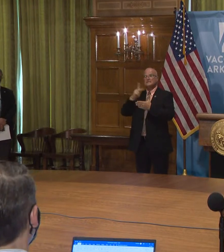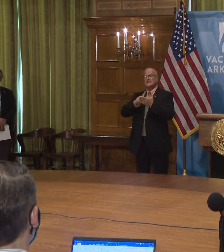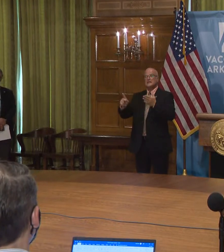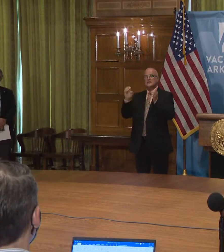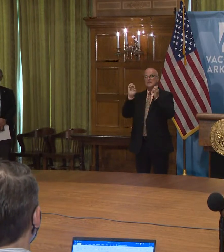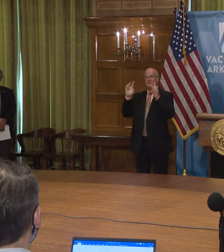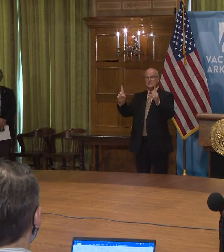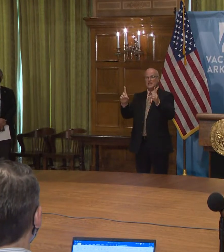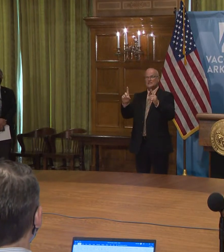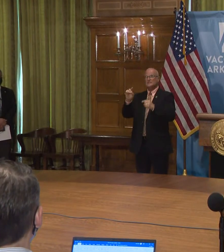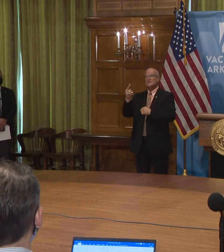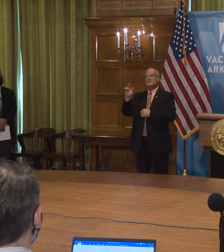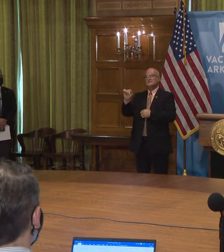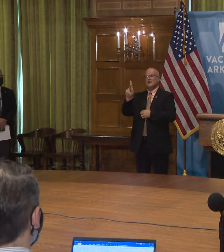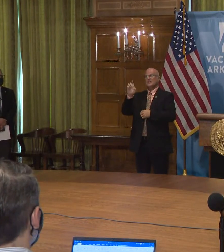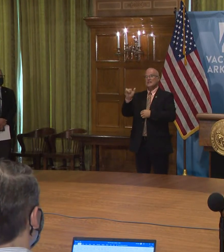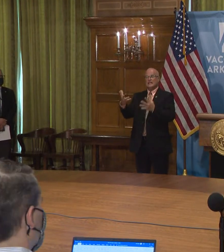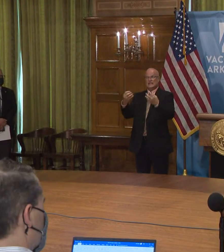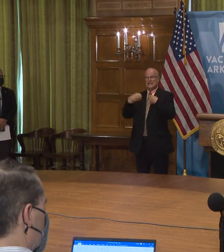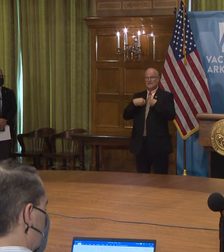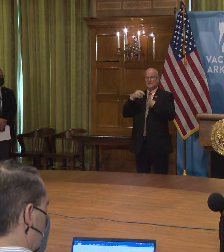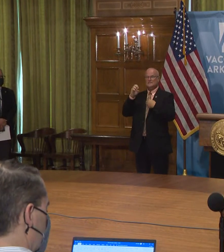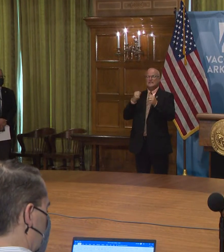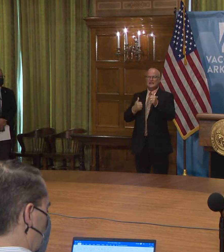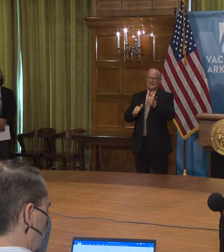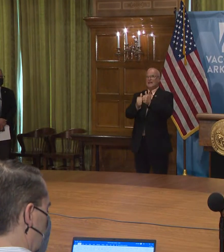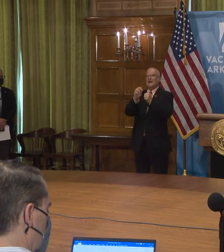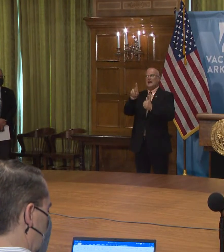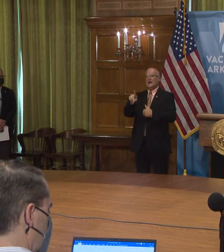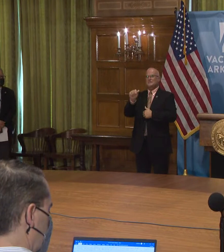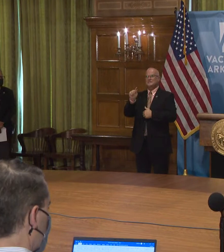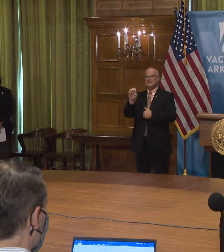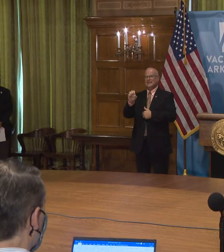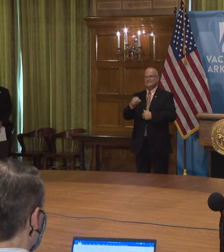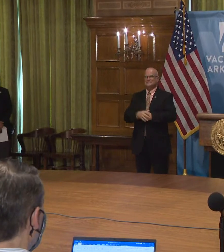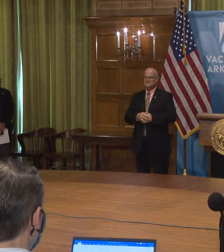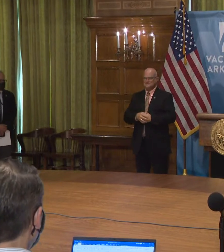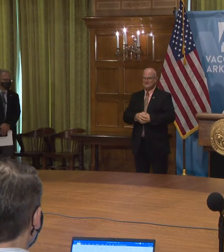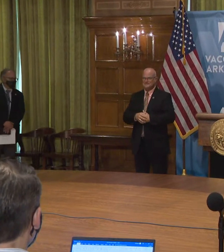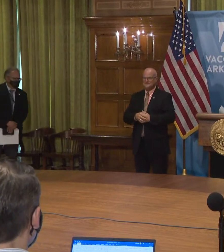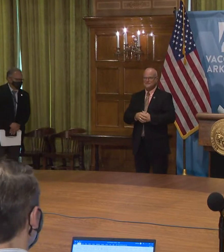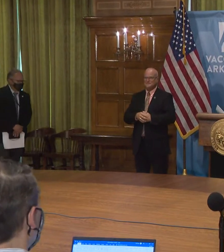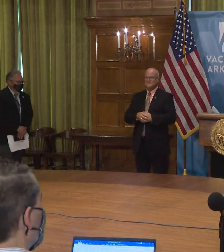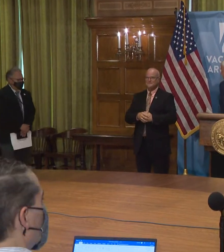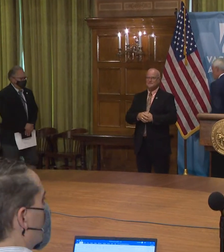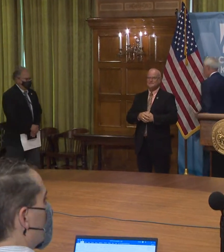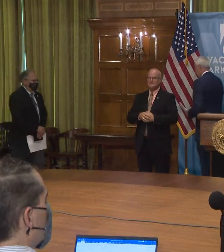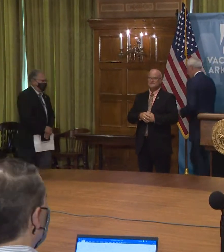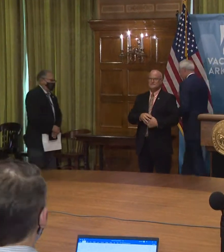Secretary of Education to give us an education update, Secretary Johnny Key.